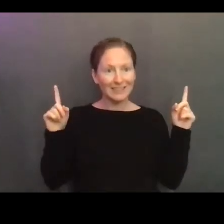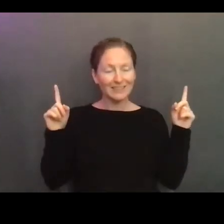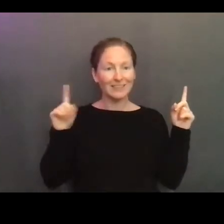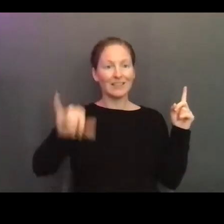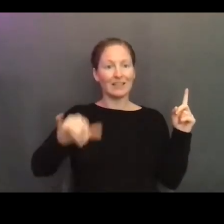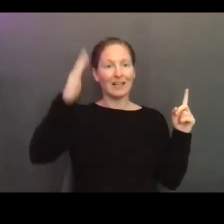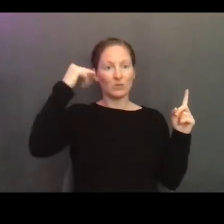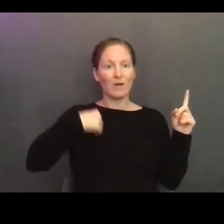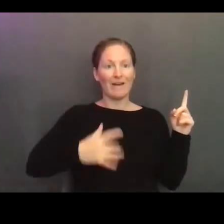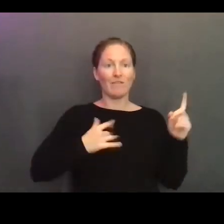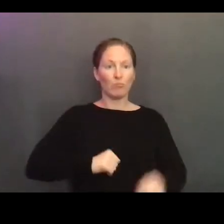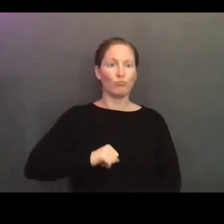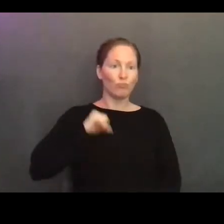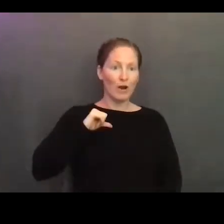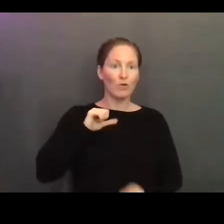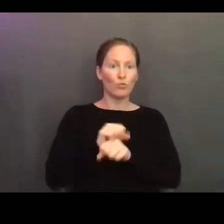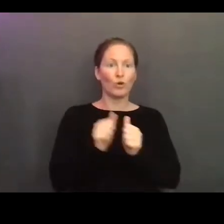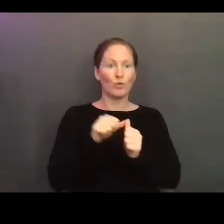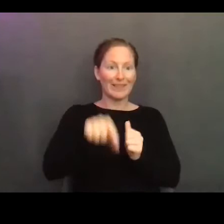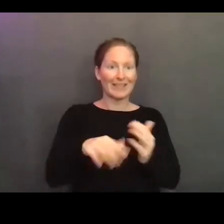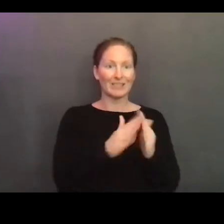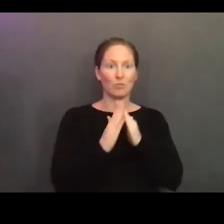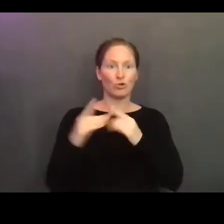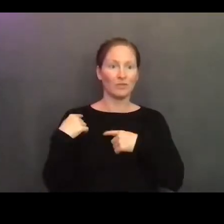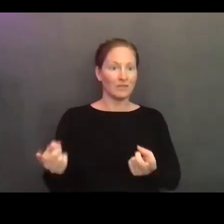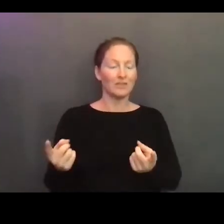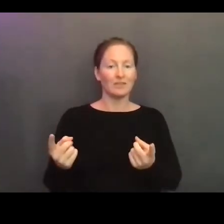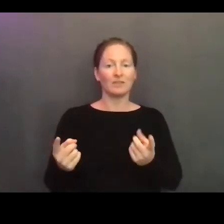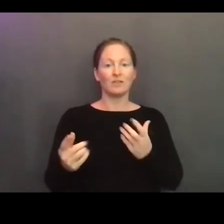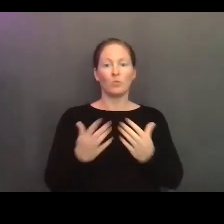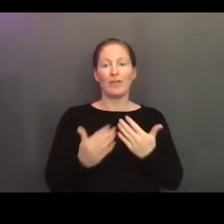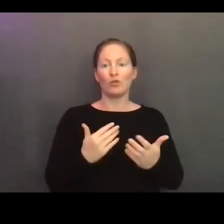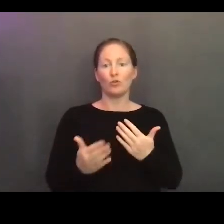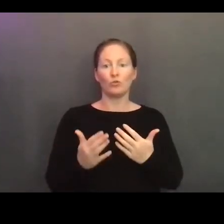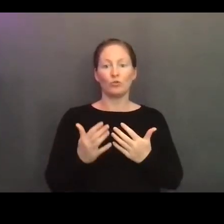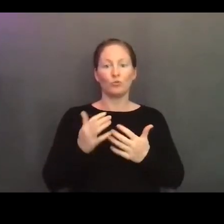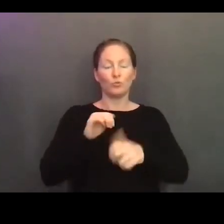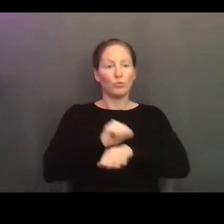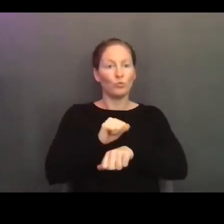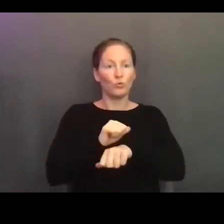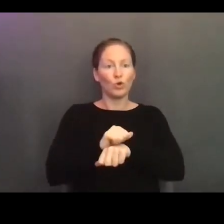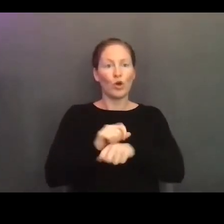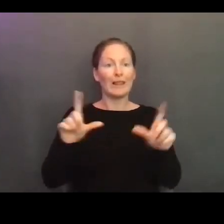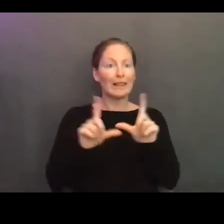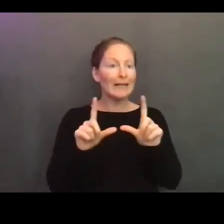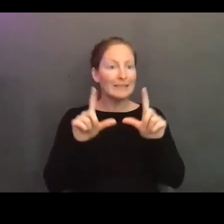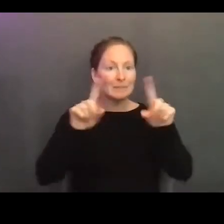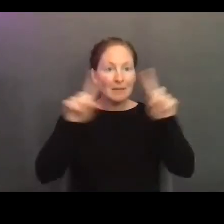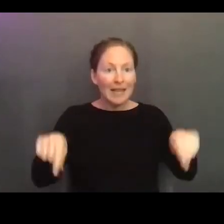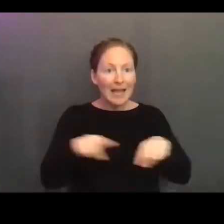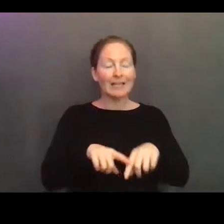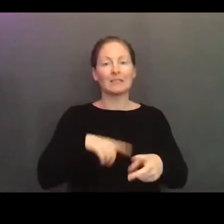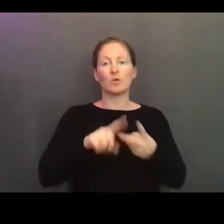so honored to work with this community in the past, whether it's to, you know, work on the license plates to raise awareness